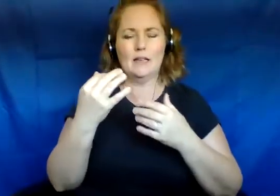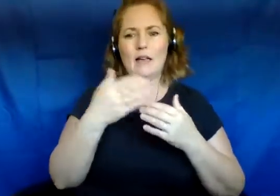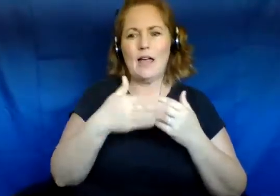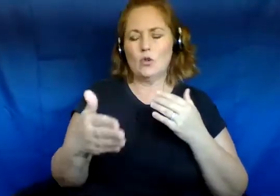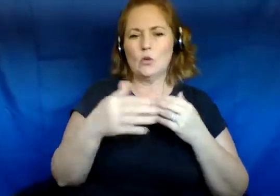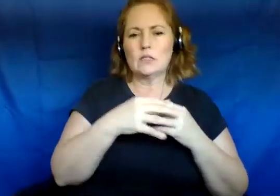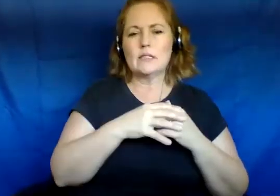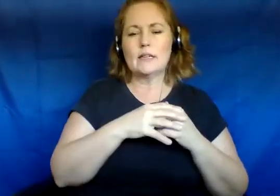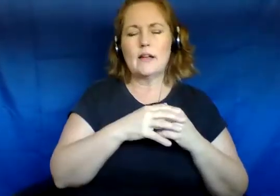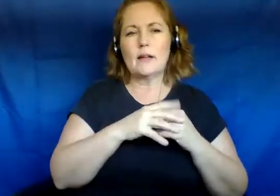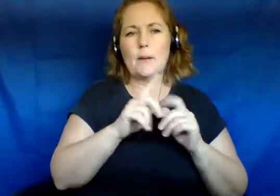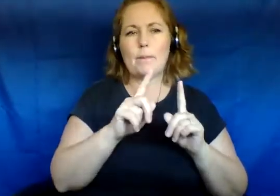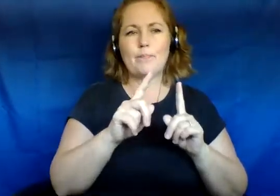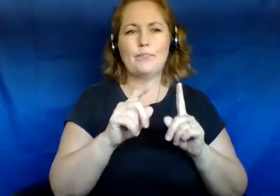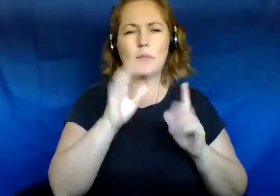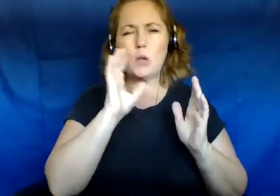afterwards.